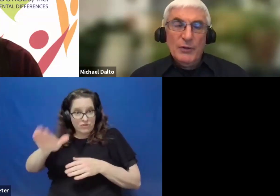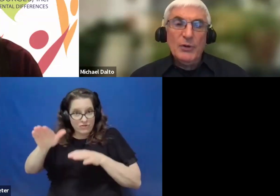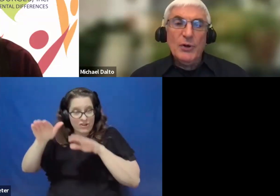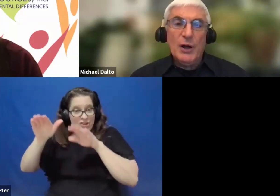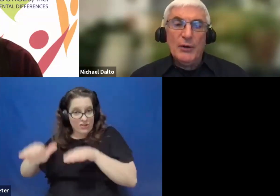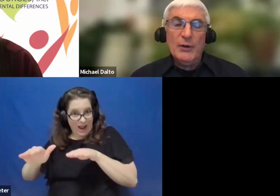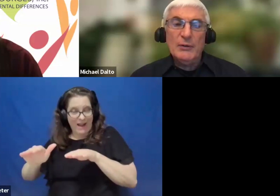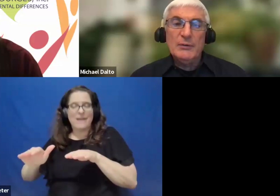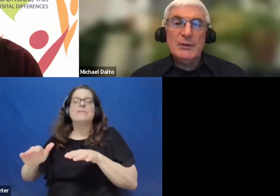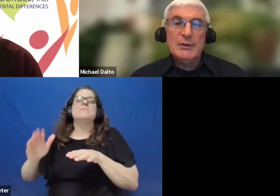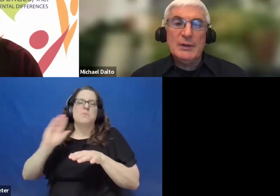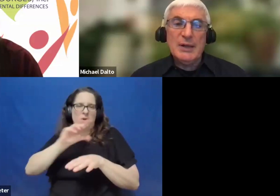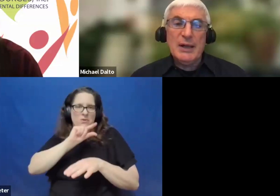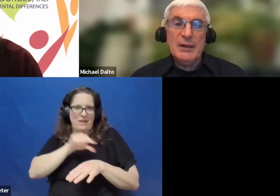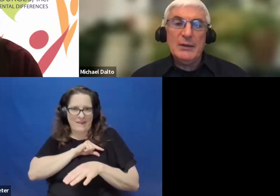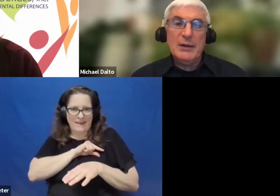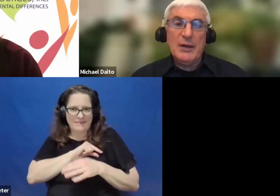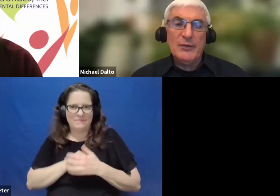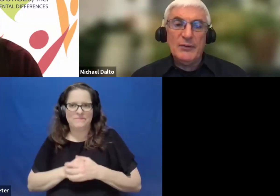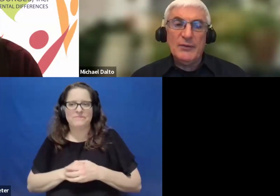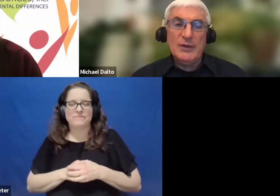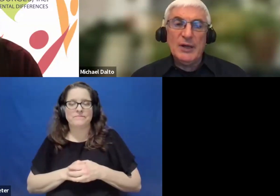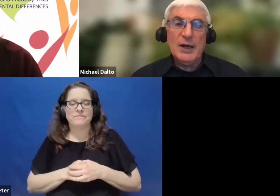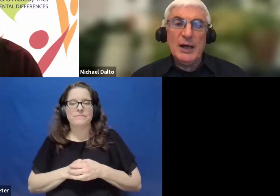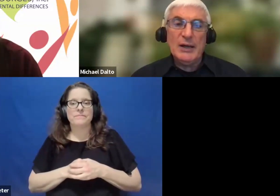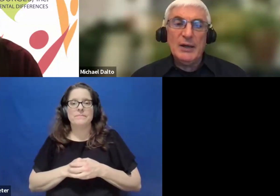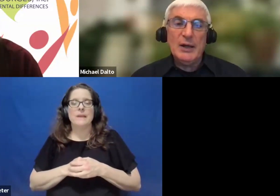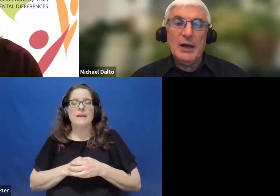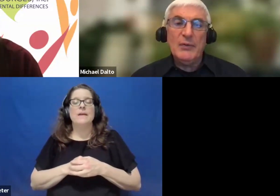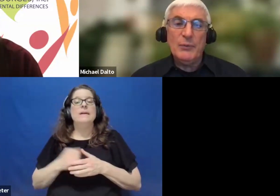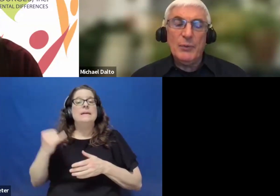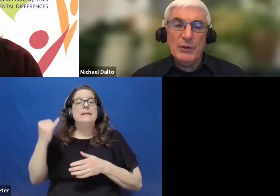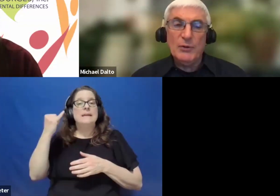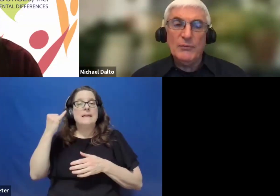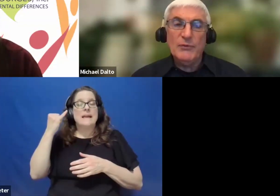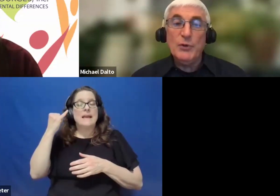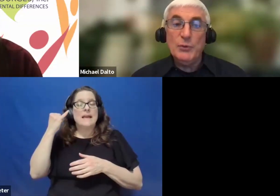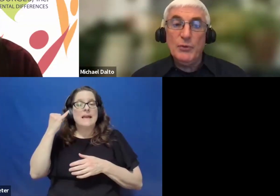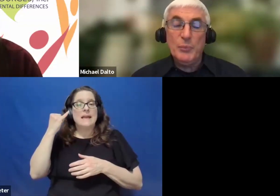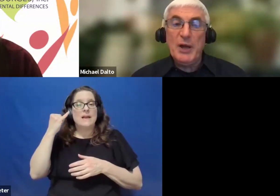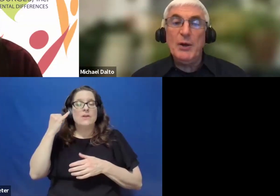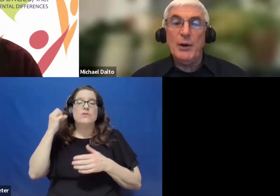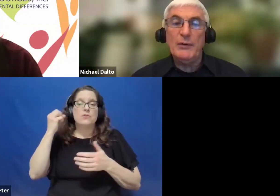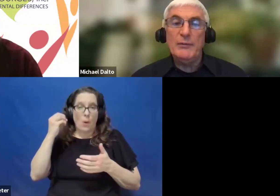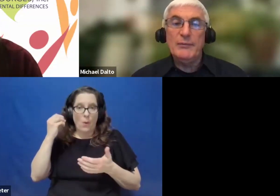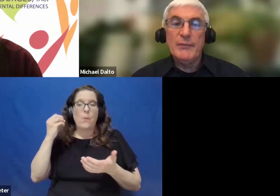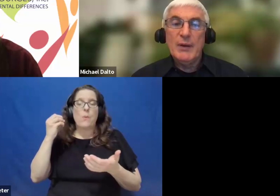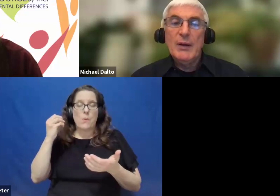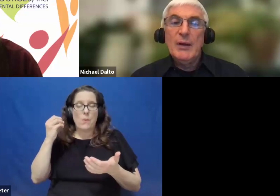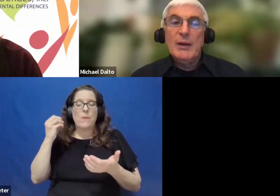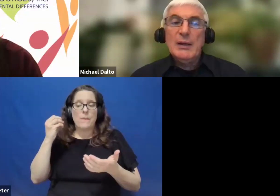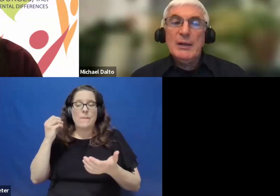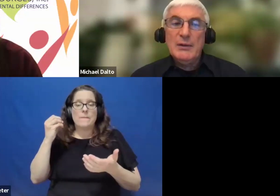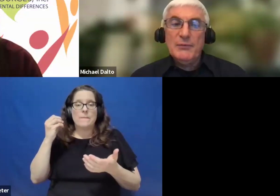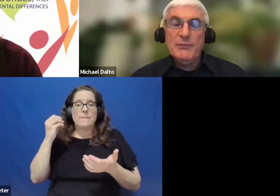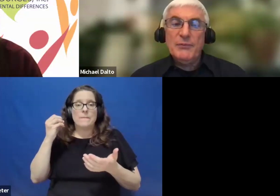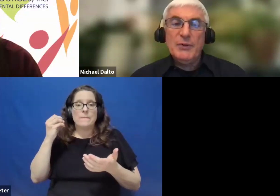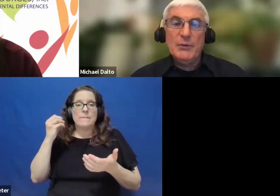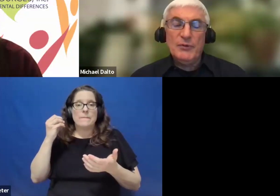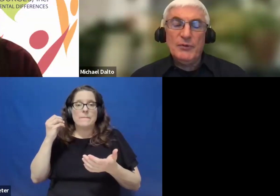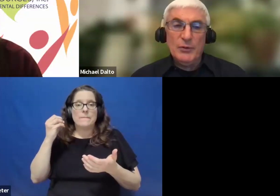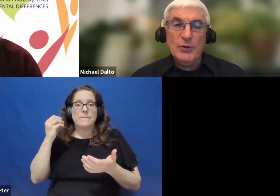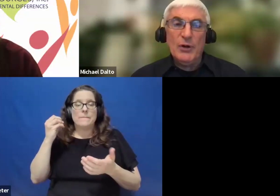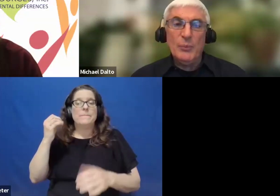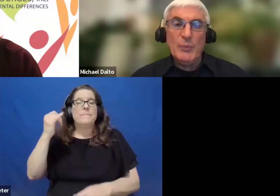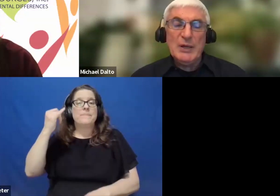your son or daughter can get SSDI on the record of you, the parent, if